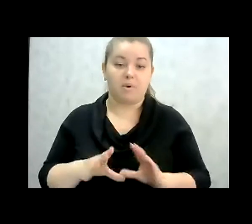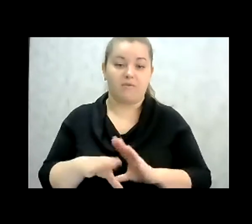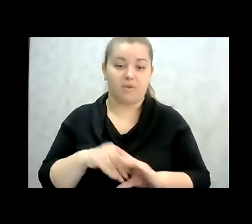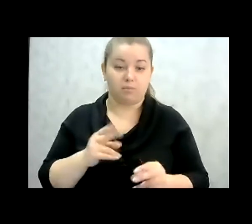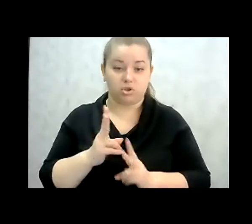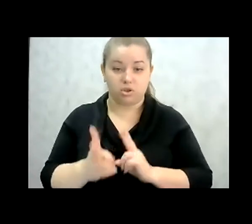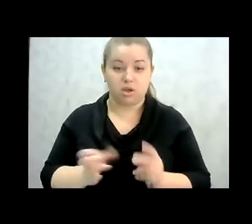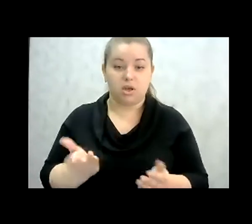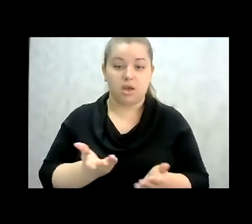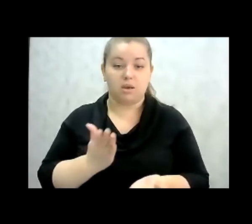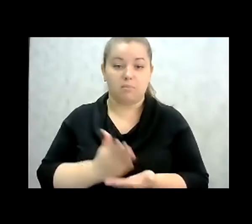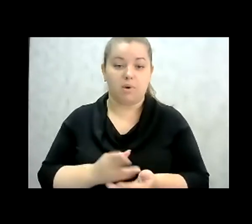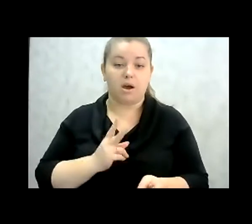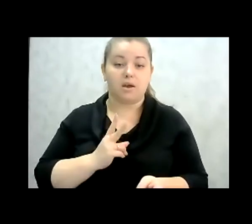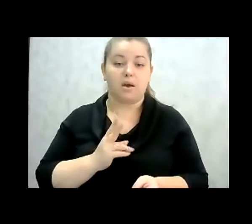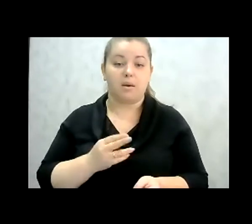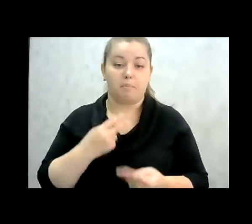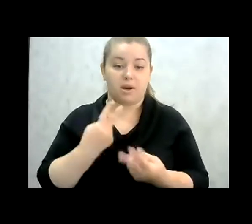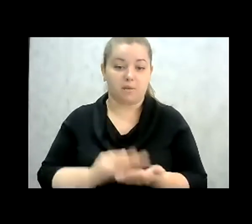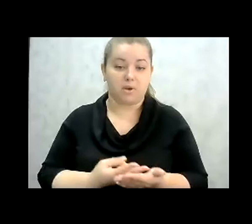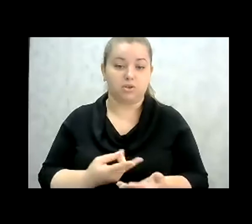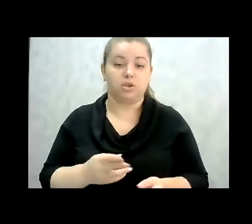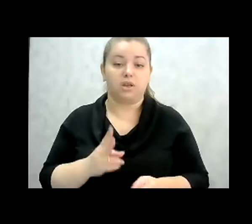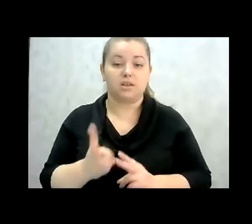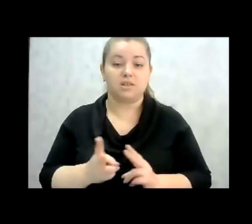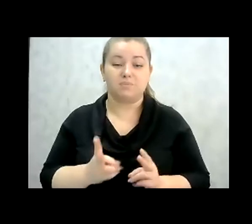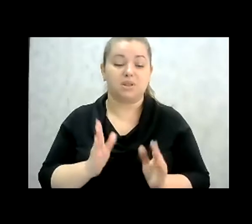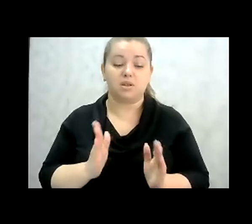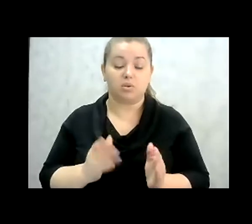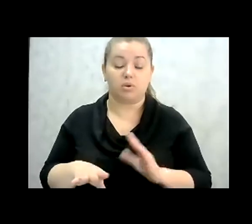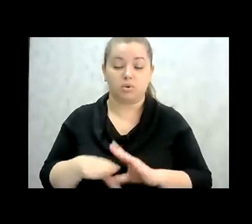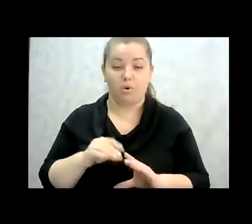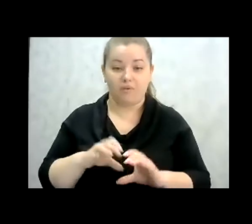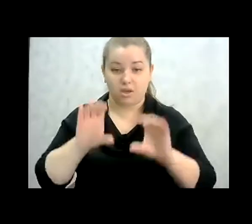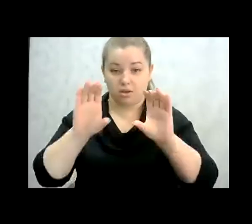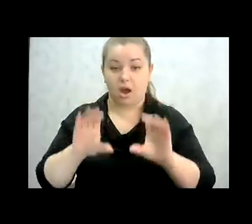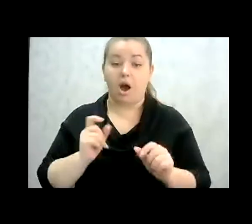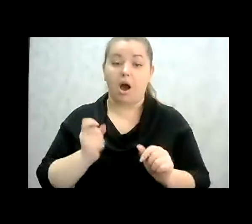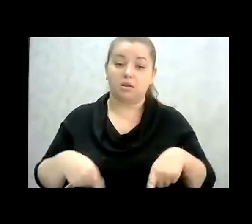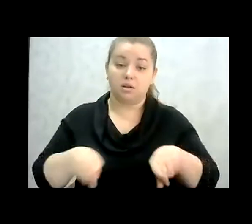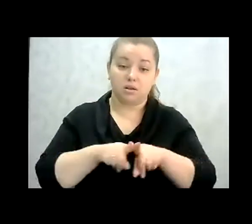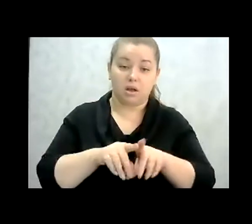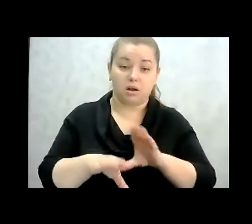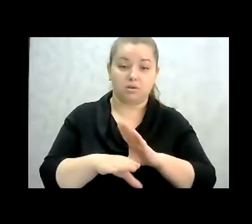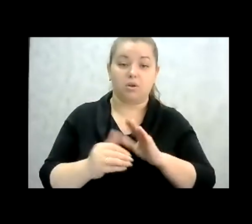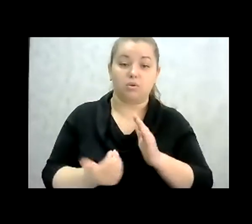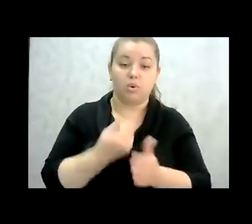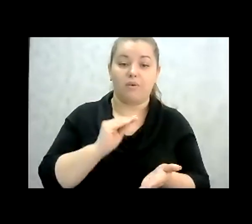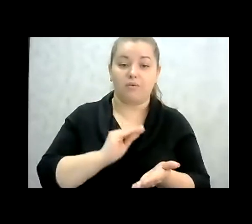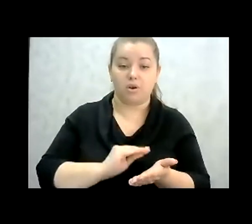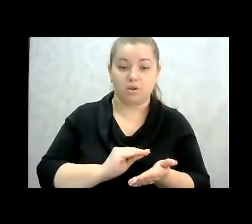a full-fledged due stage of the electoral reform